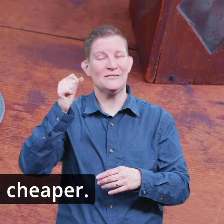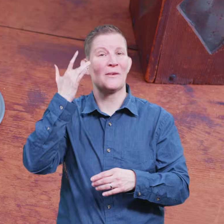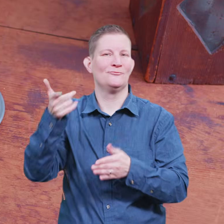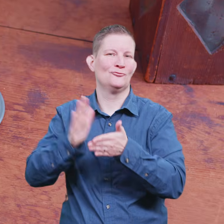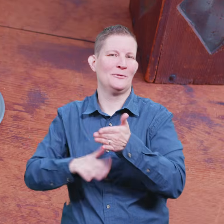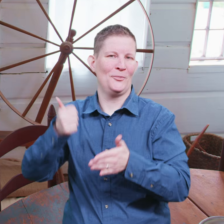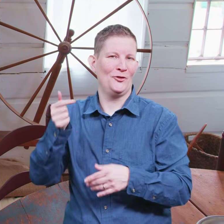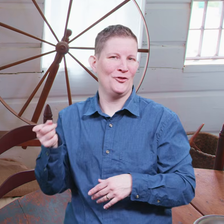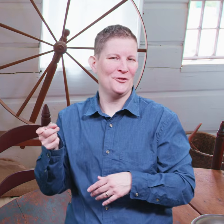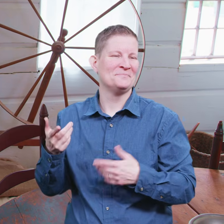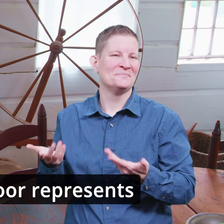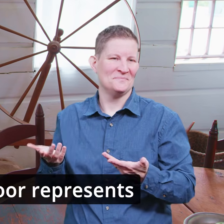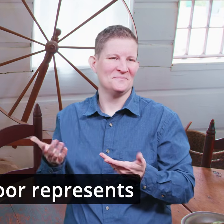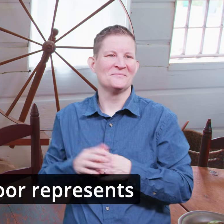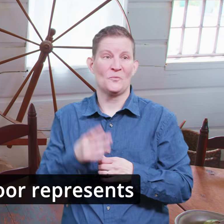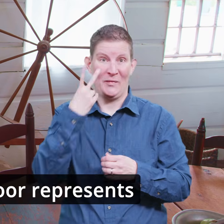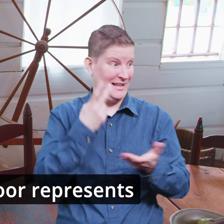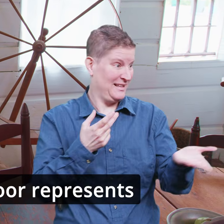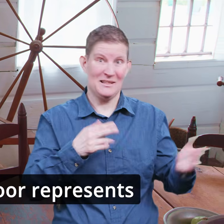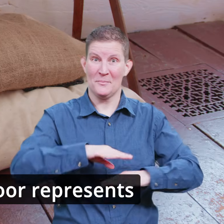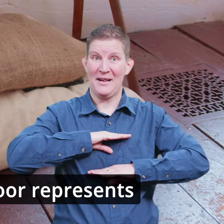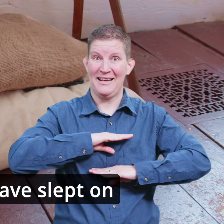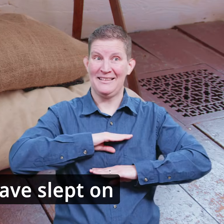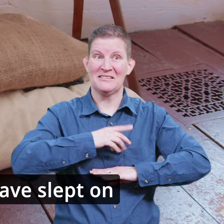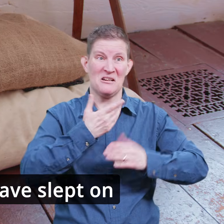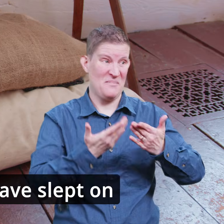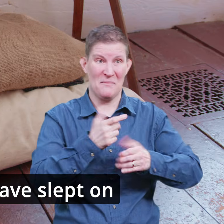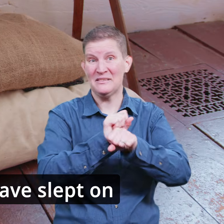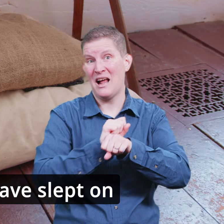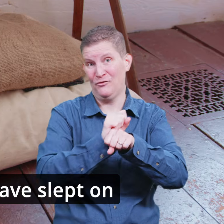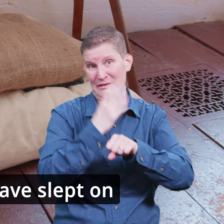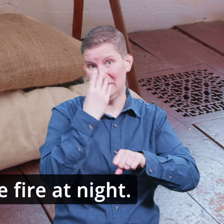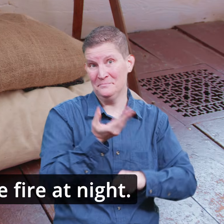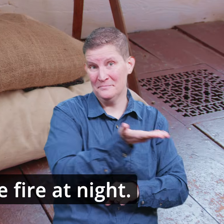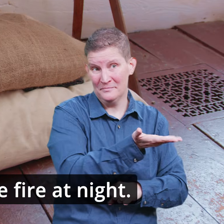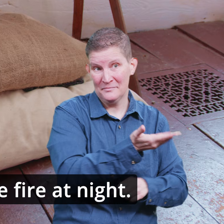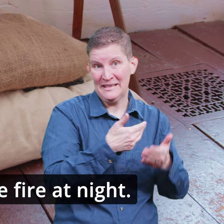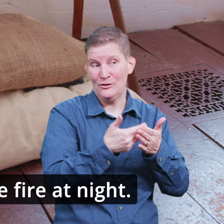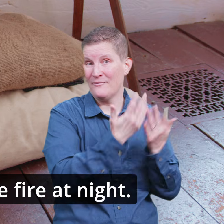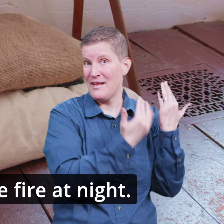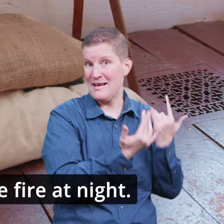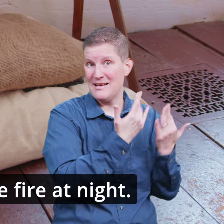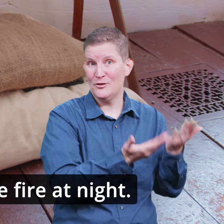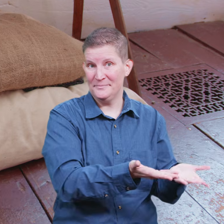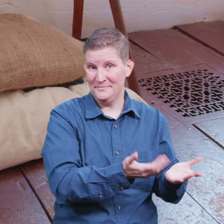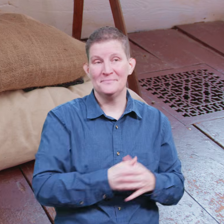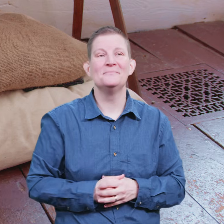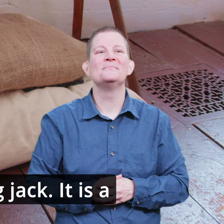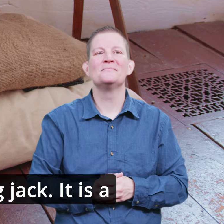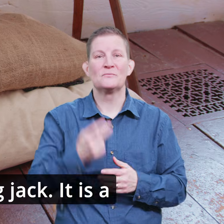was cheaper. The blanket roll on the floor represents how the slaves might have slept on blankets or mats near the fire at